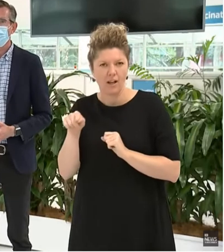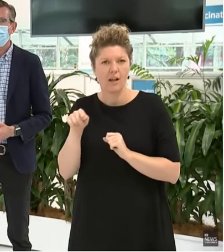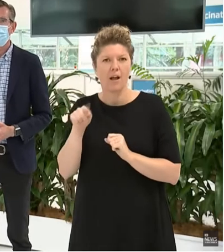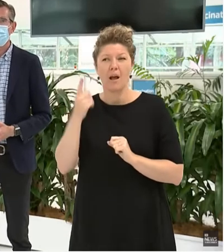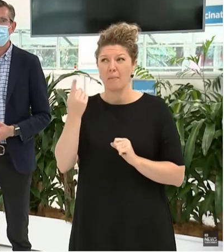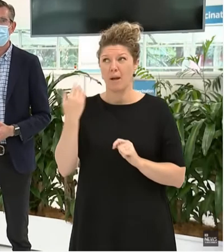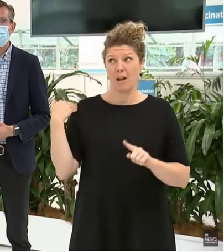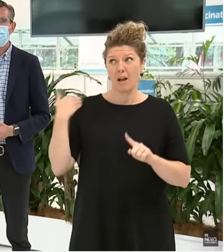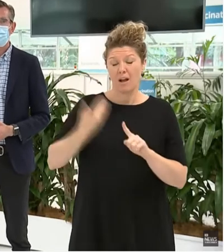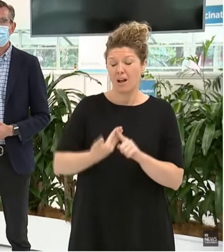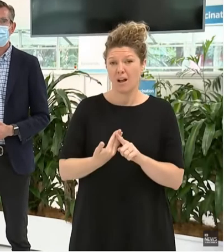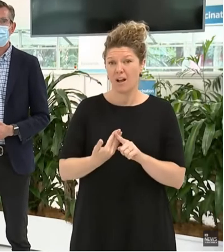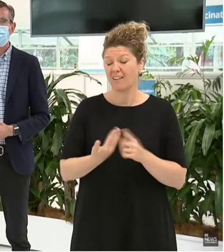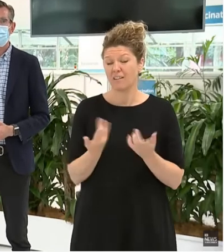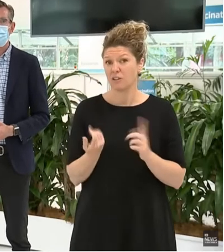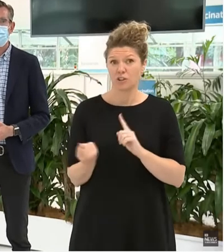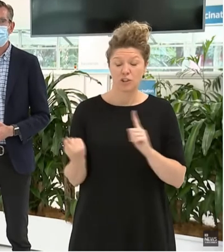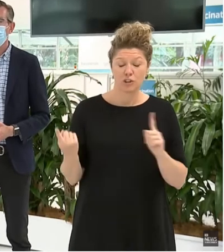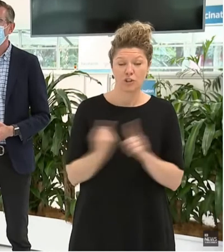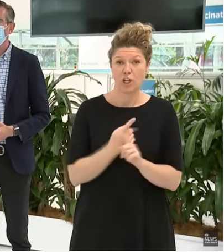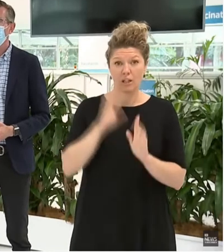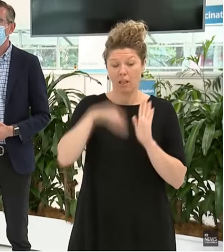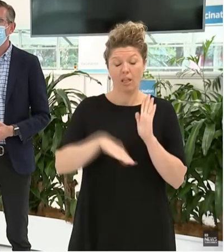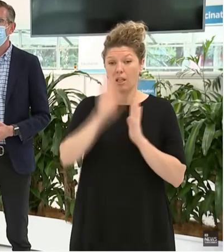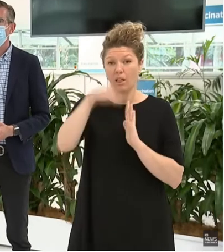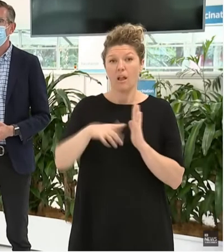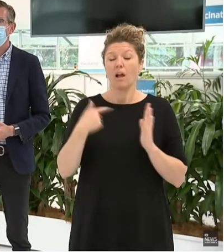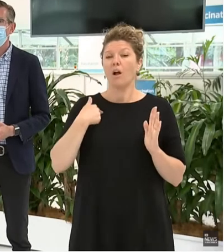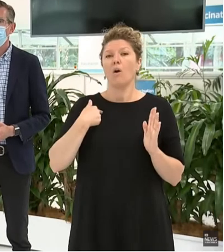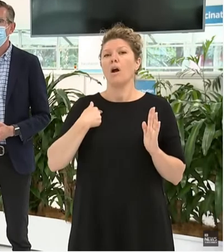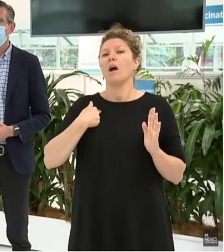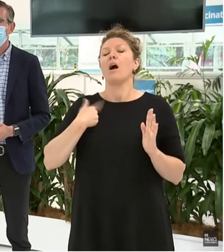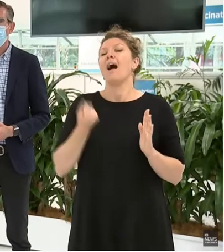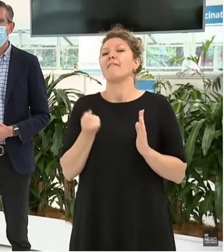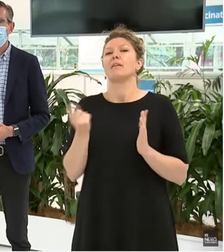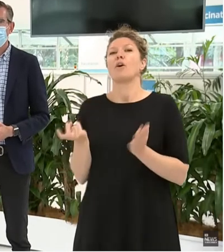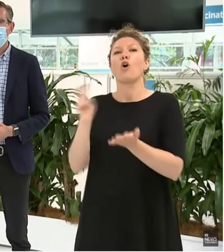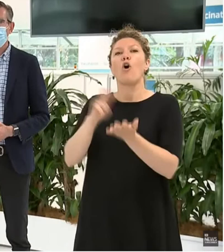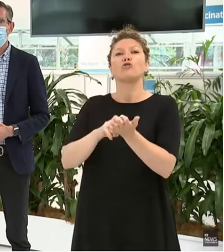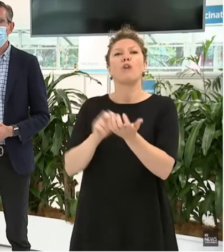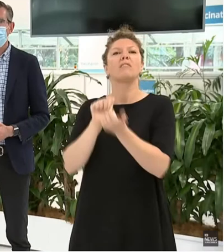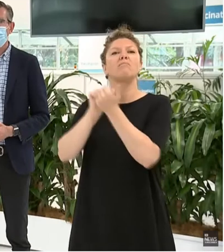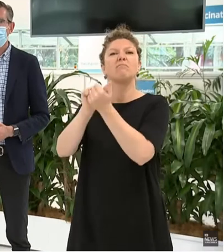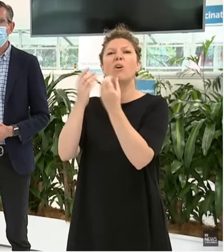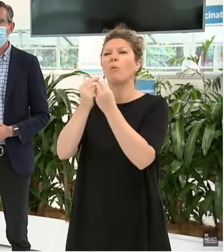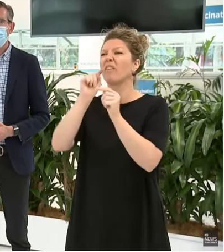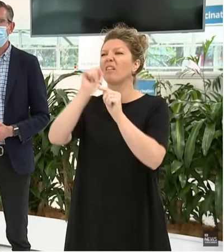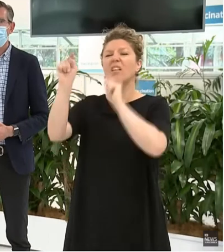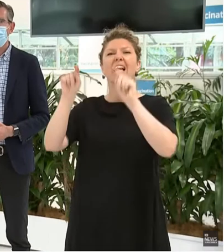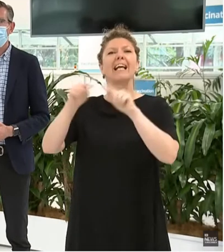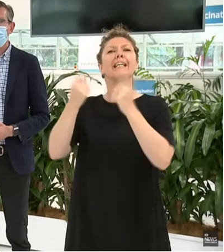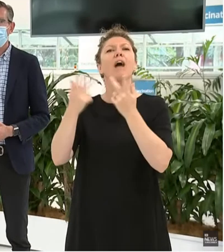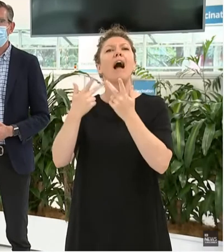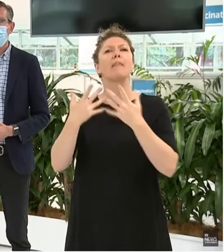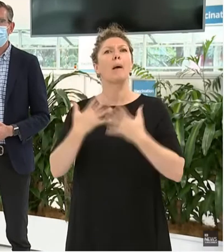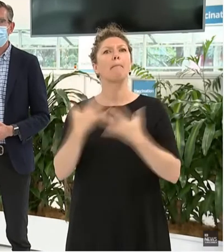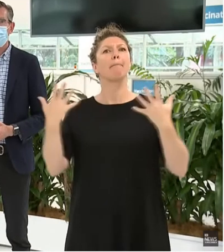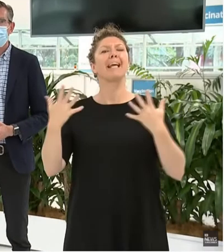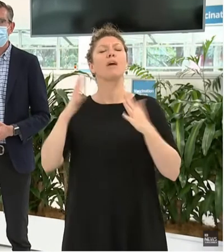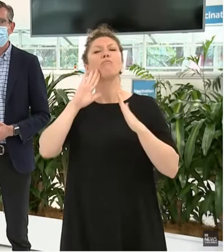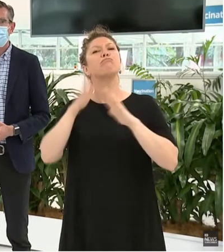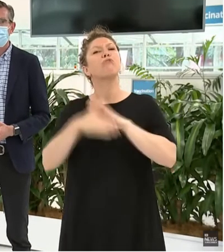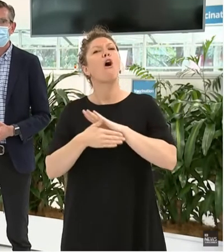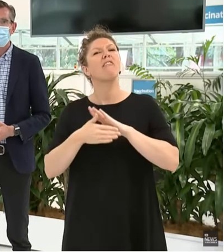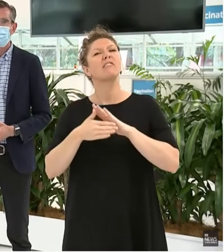and uphill down dale of the last 2 years, we've also had contracts with almost all of the major private